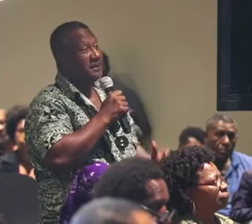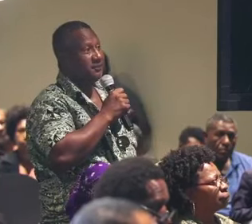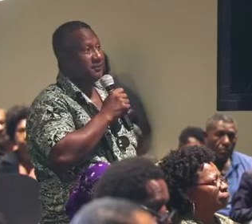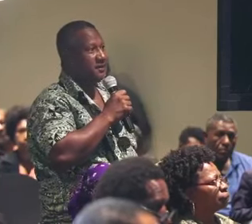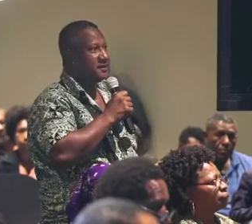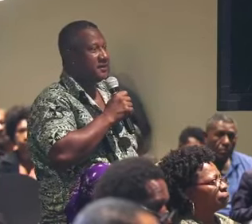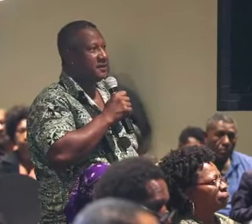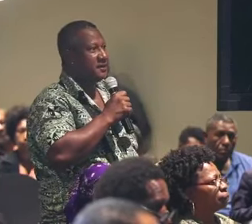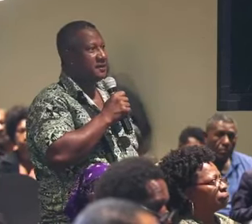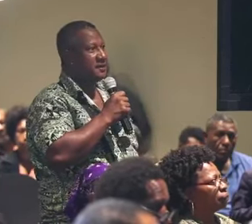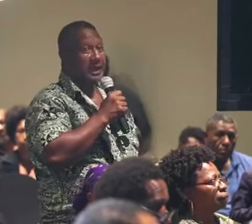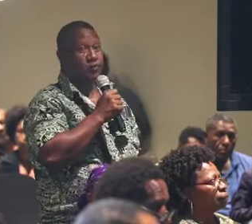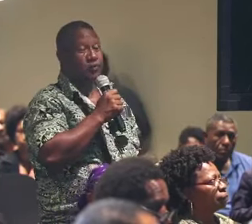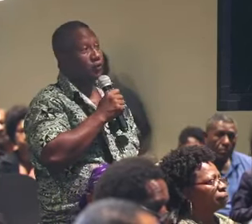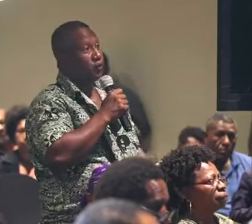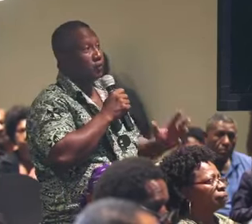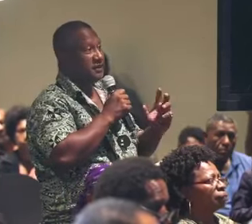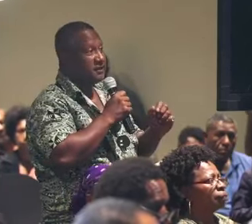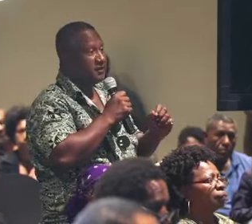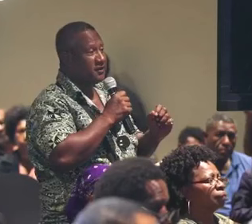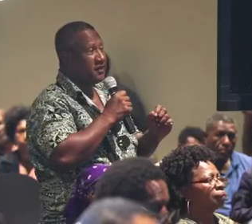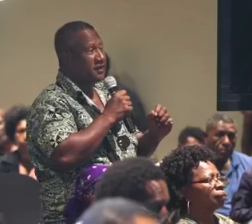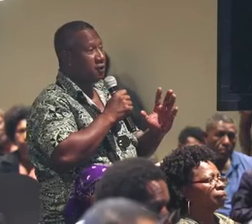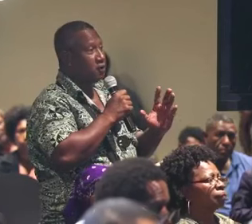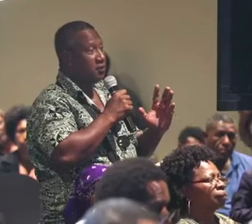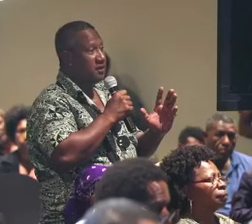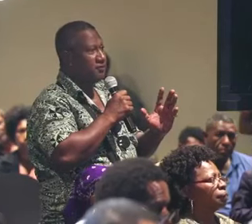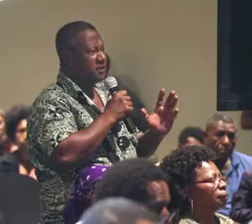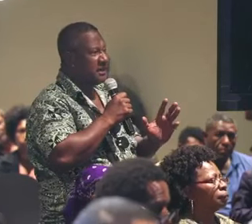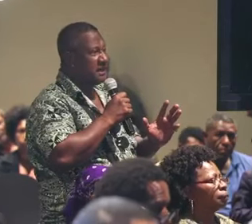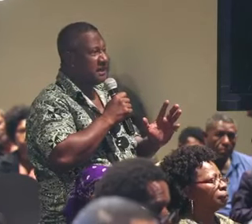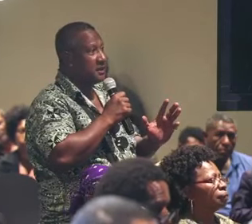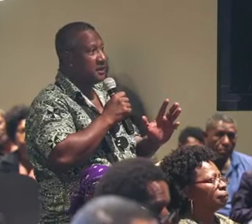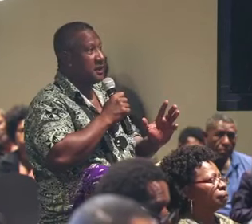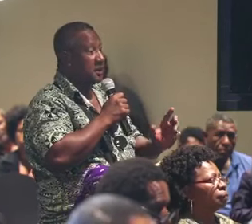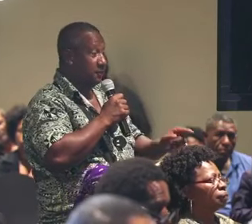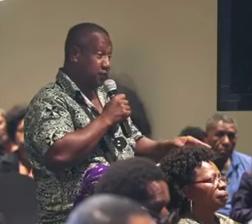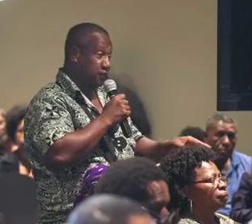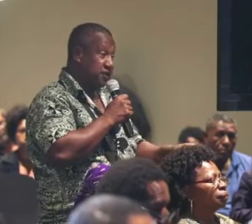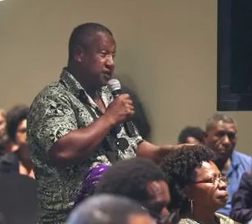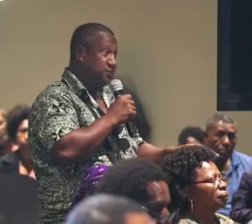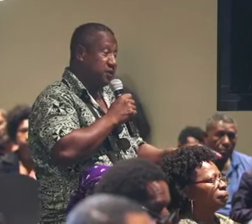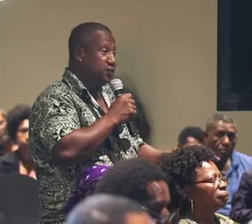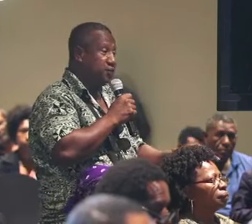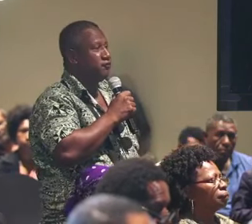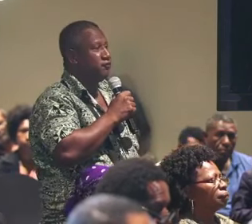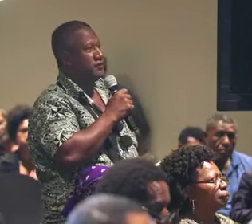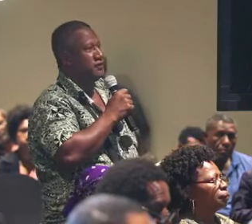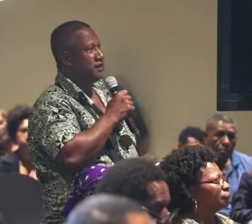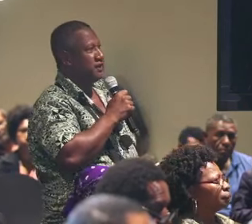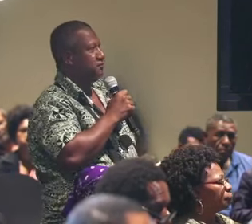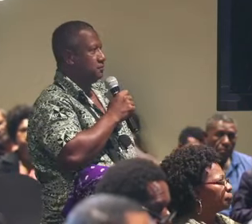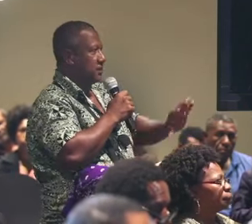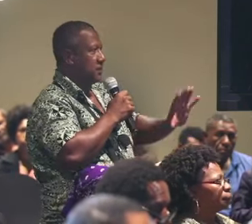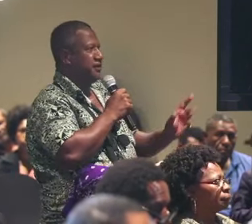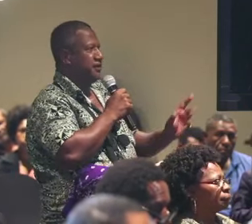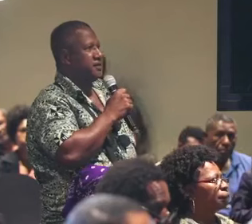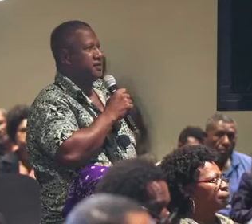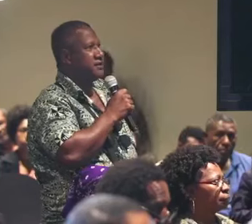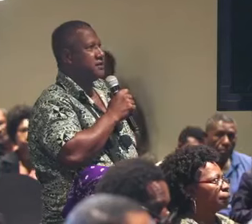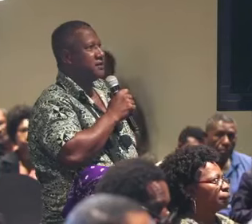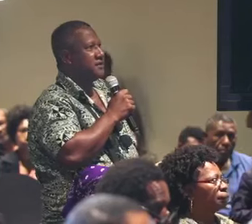make it happen. How to register him ken narbla cooperative society ken? But you see the same people involved in the same